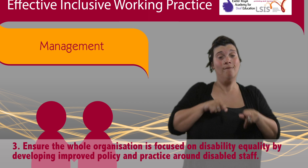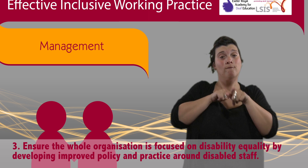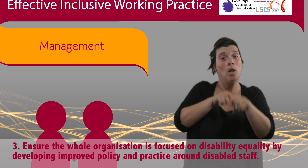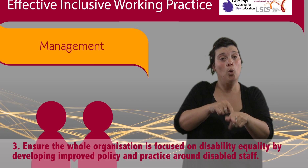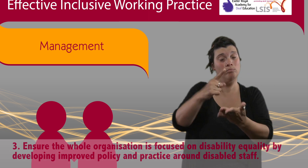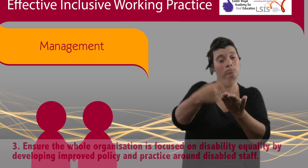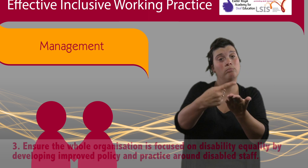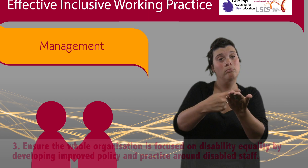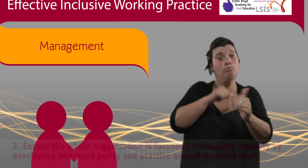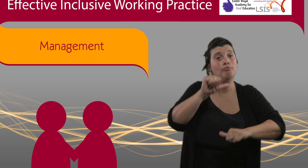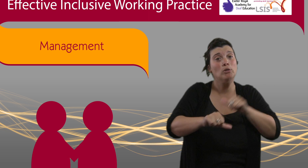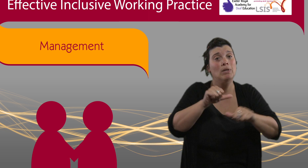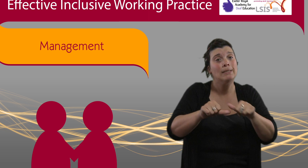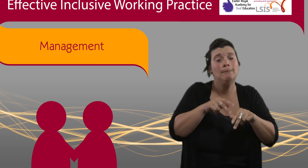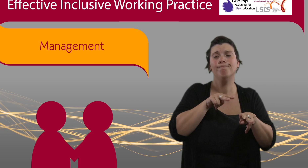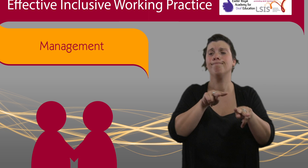disabled staff.